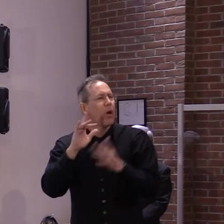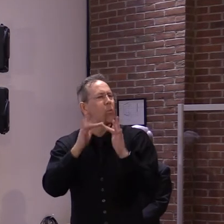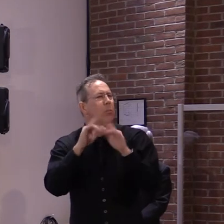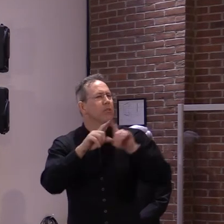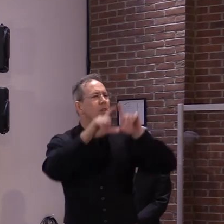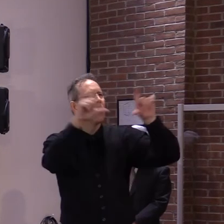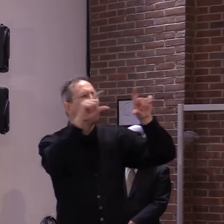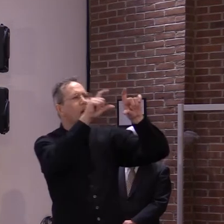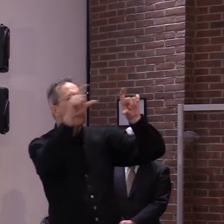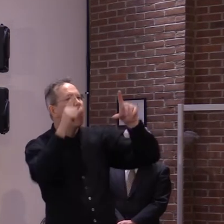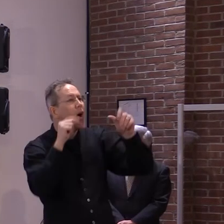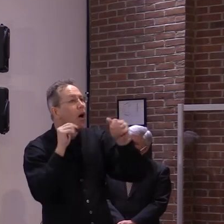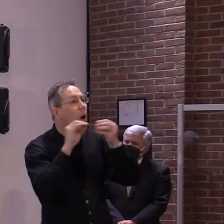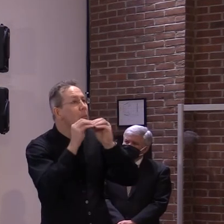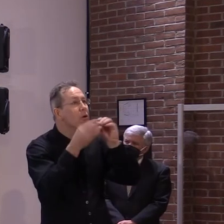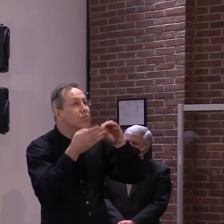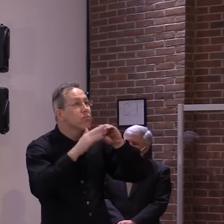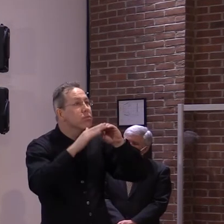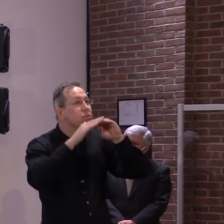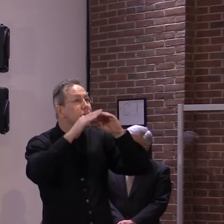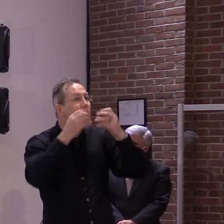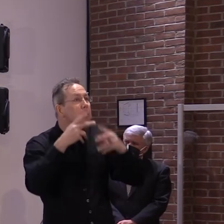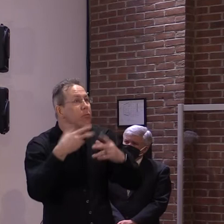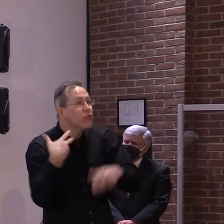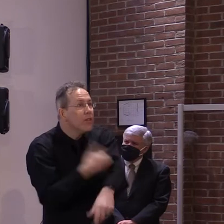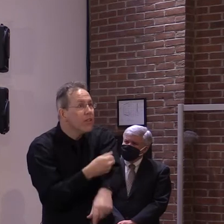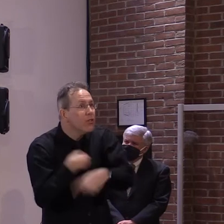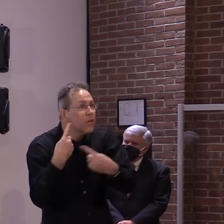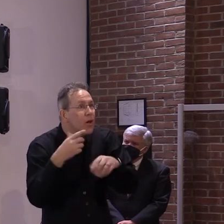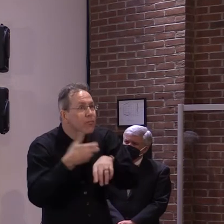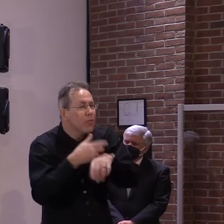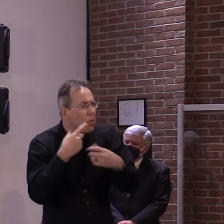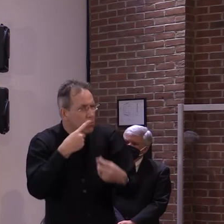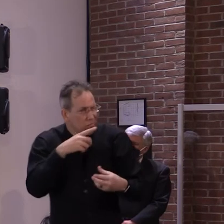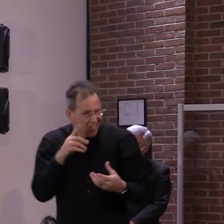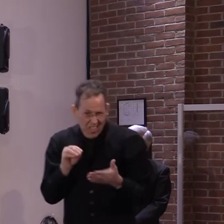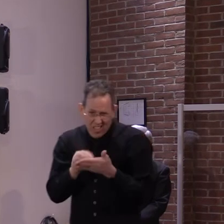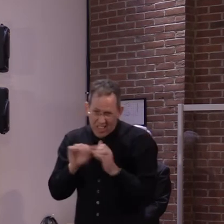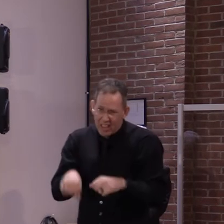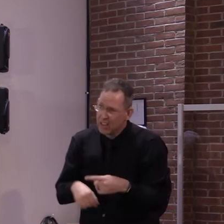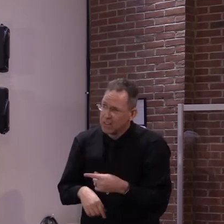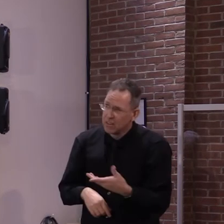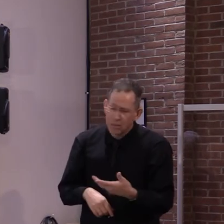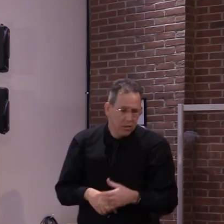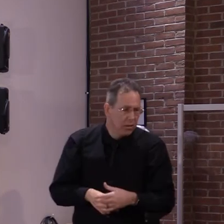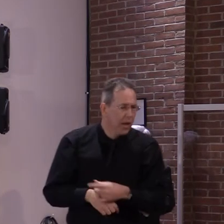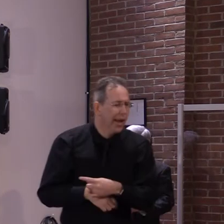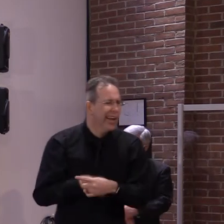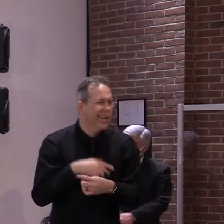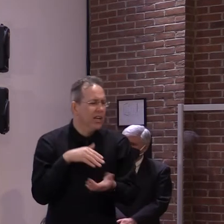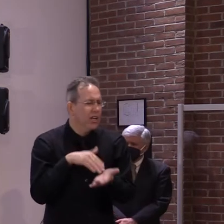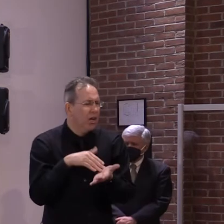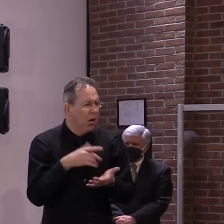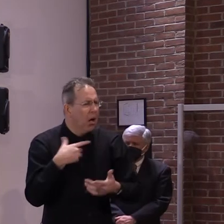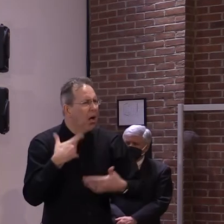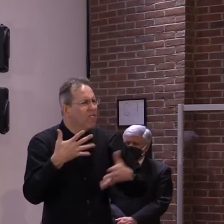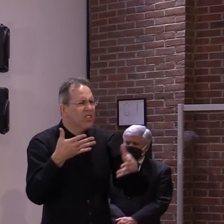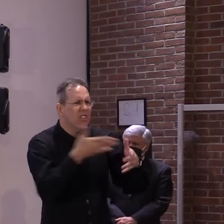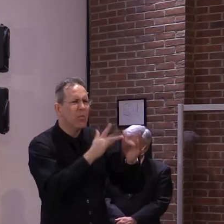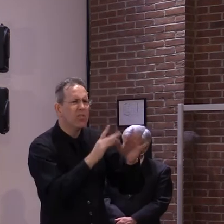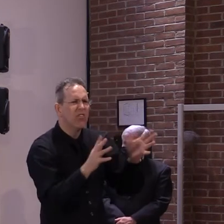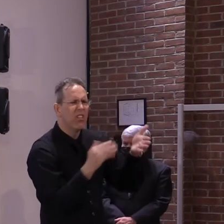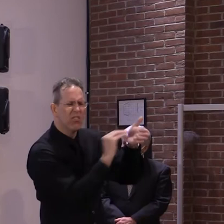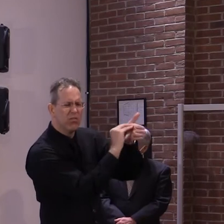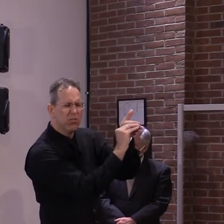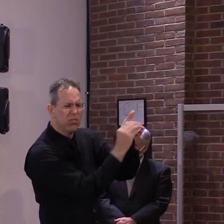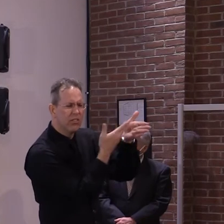uh racial breakdown uh of all the people who have been vaccinated so i i think what you're asking is